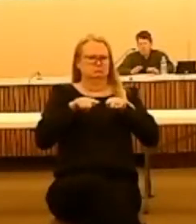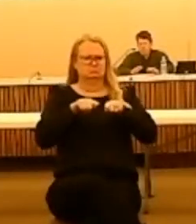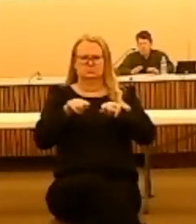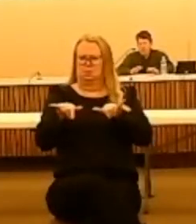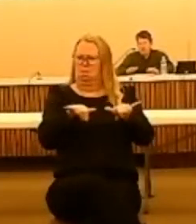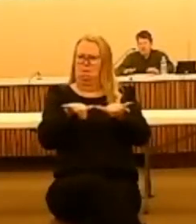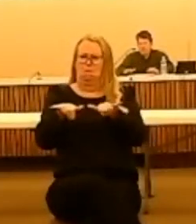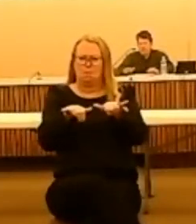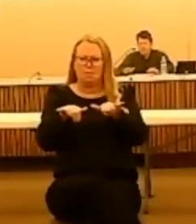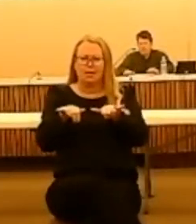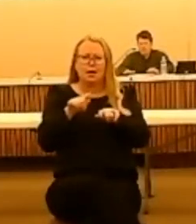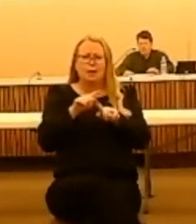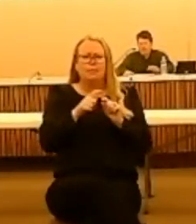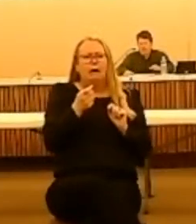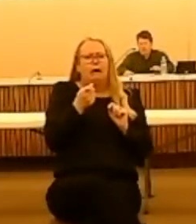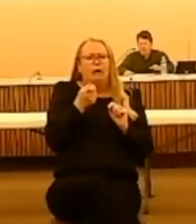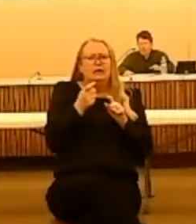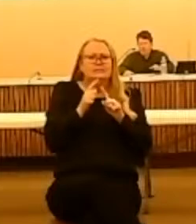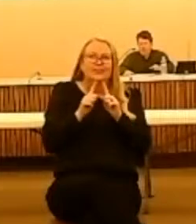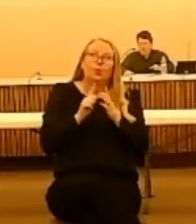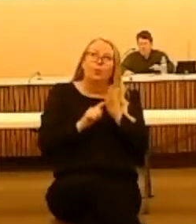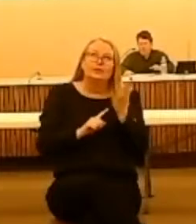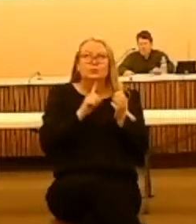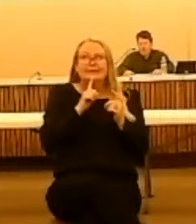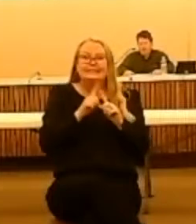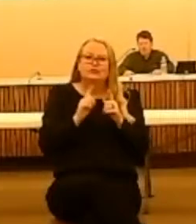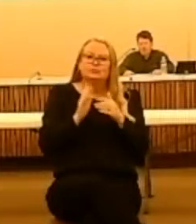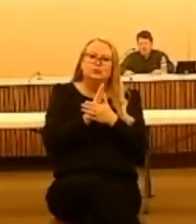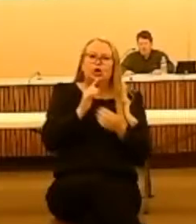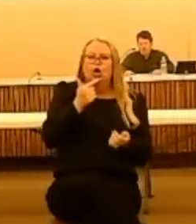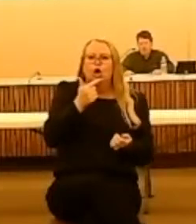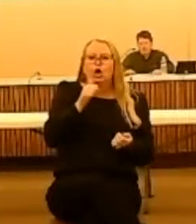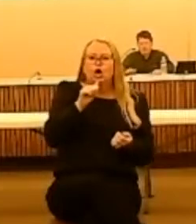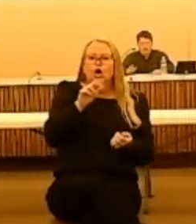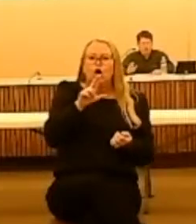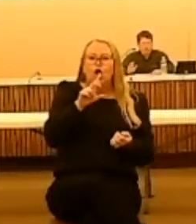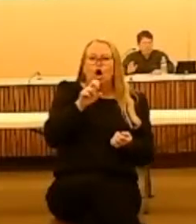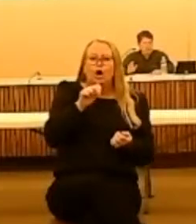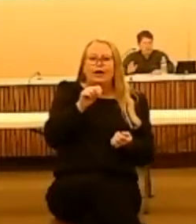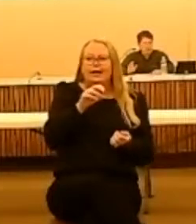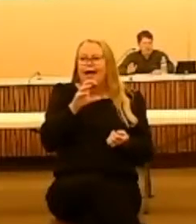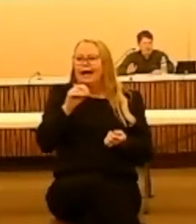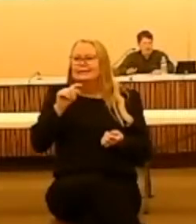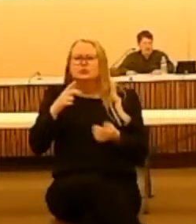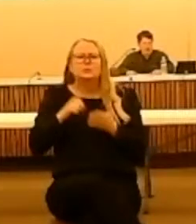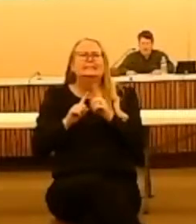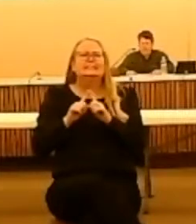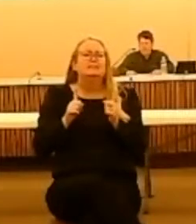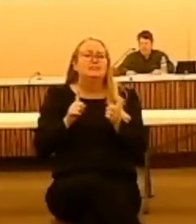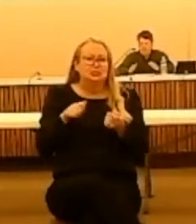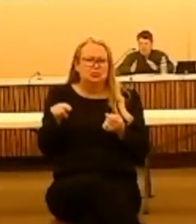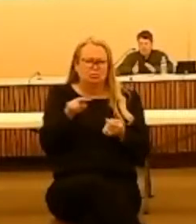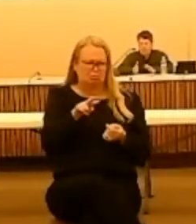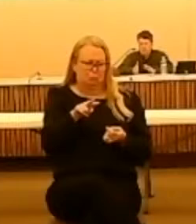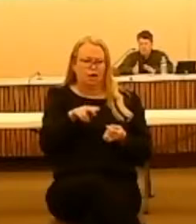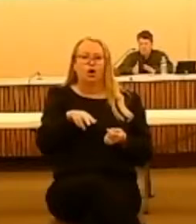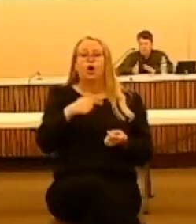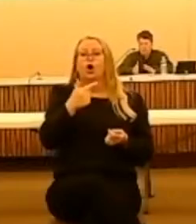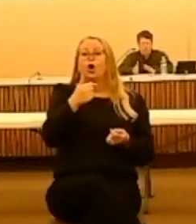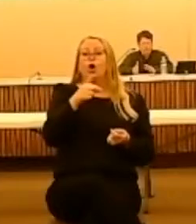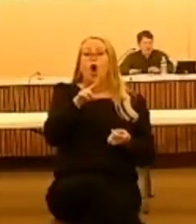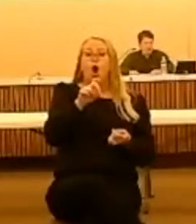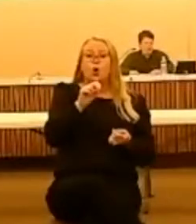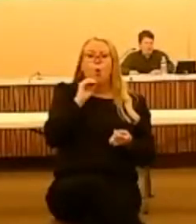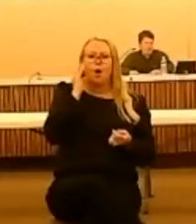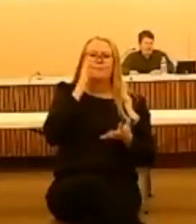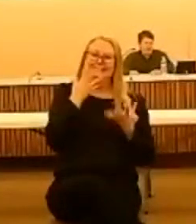really the basic difference between a townhome and a garden apartment, townhomes are for sale, they're broken